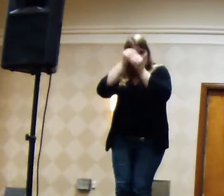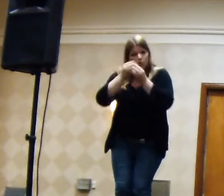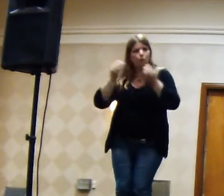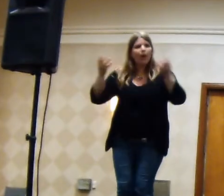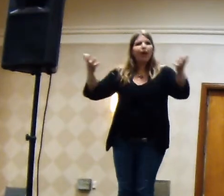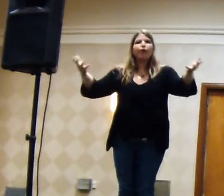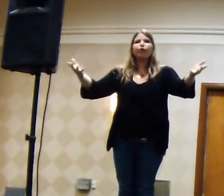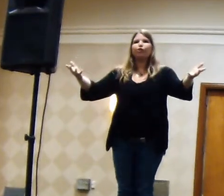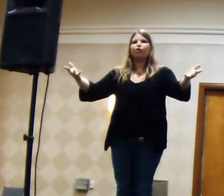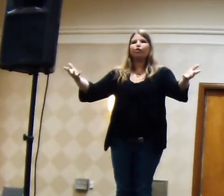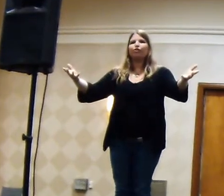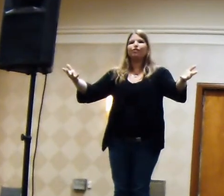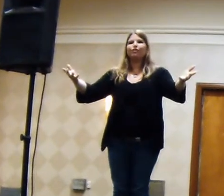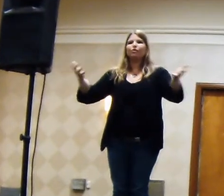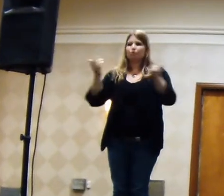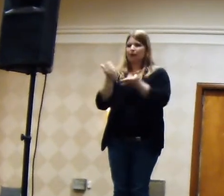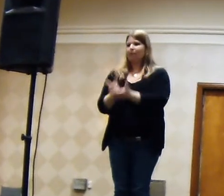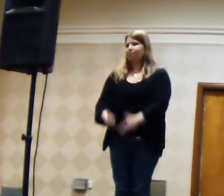shows for Michael.